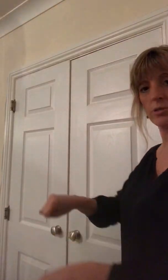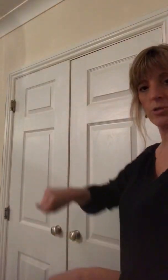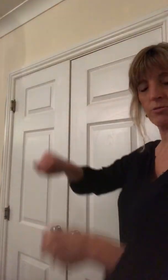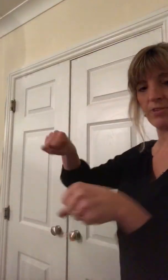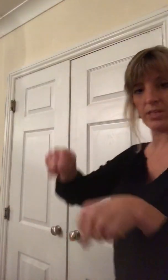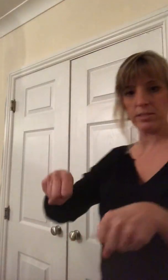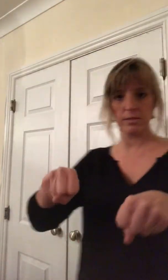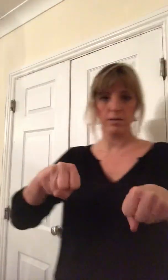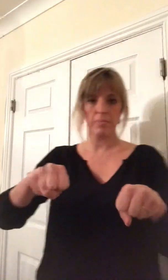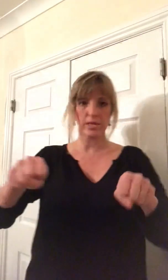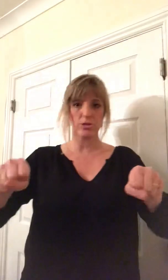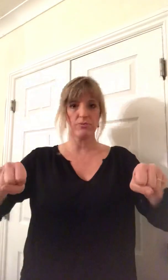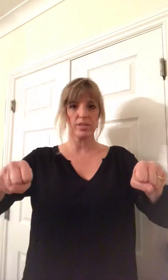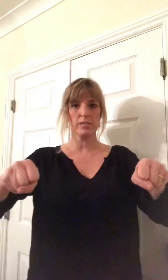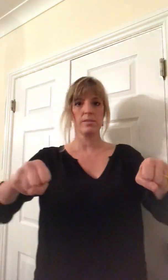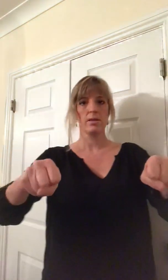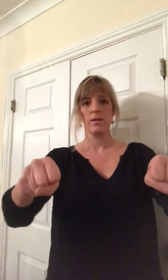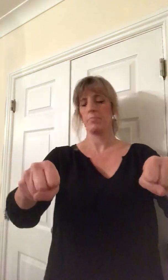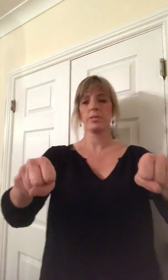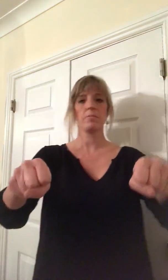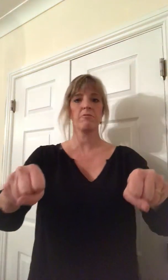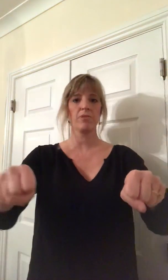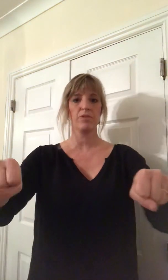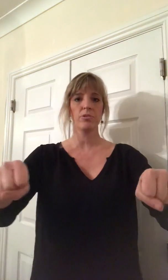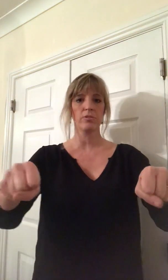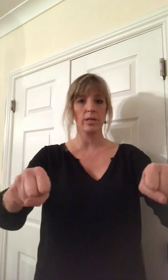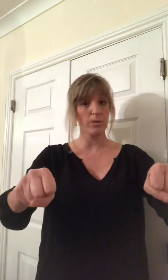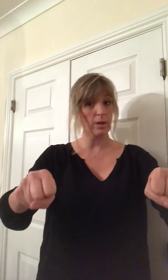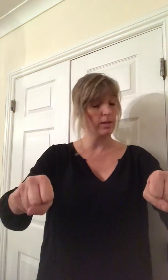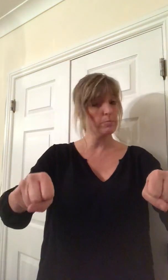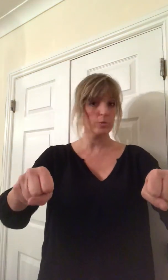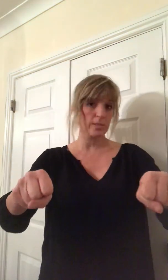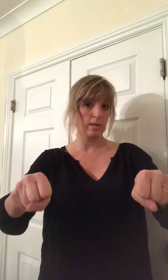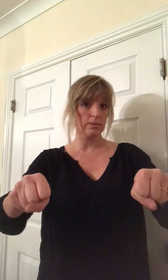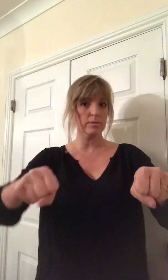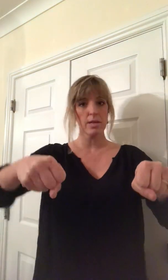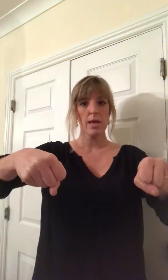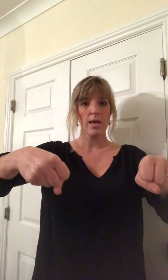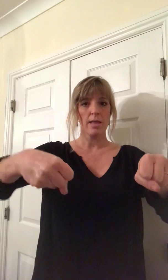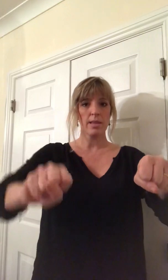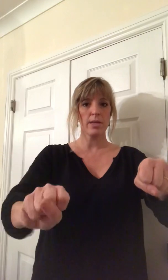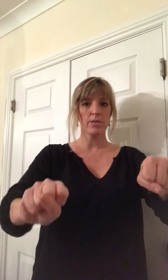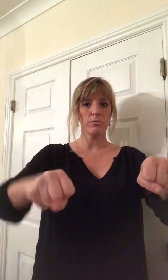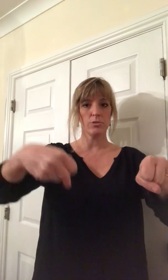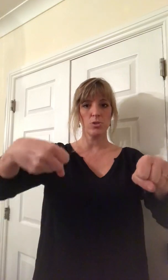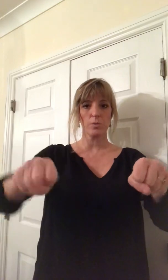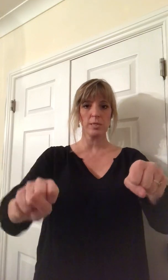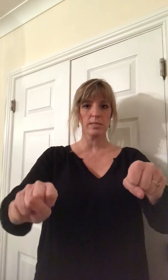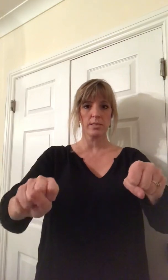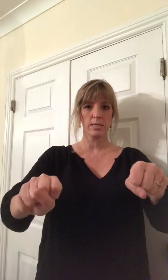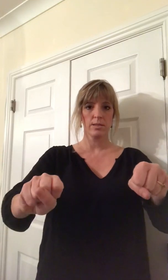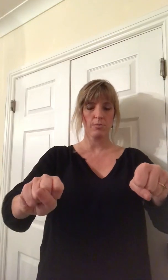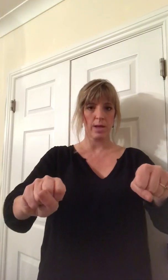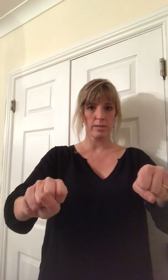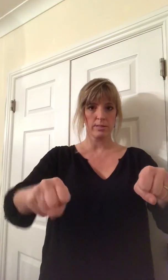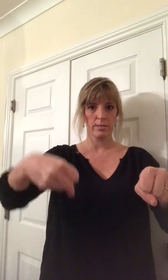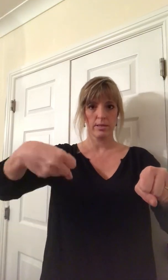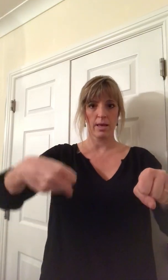2 fists, make 2 fists, put them in front of you like you're riding a motorcycle, and then you twist the right,